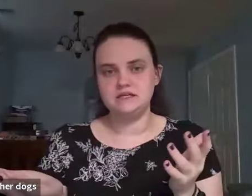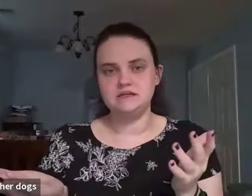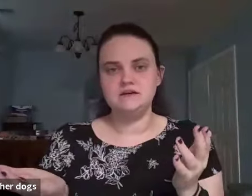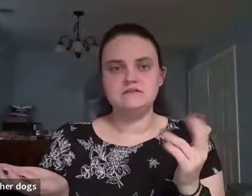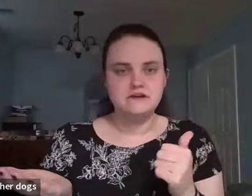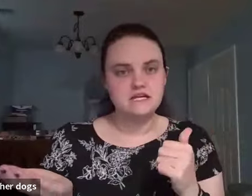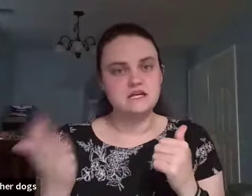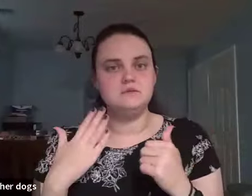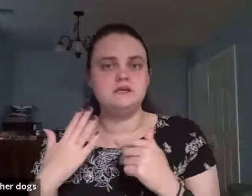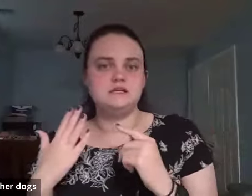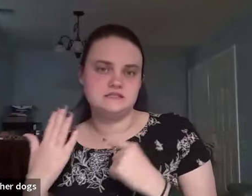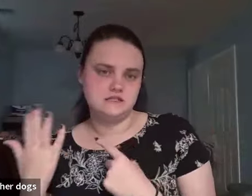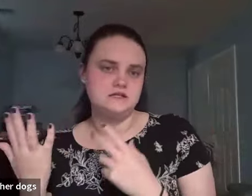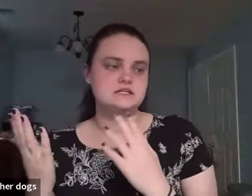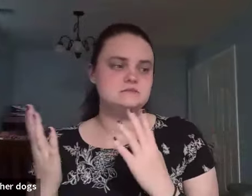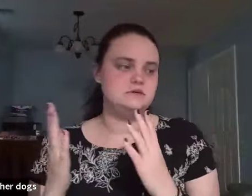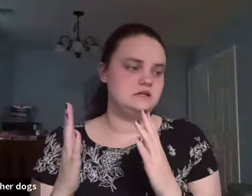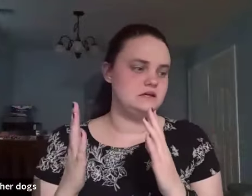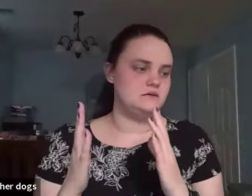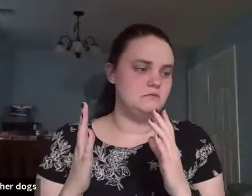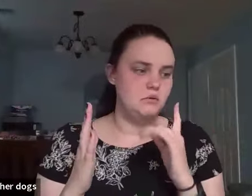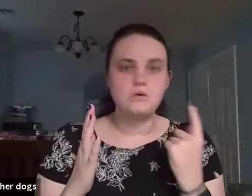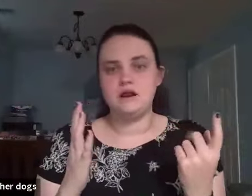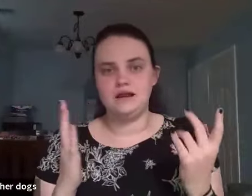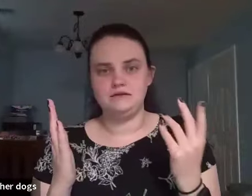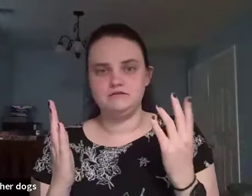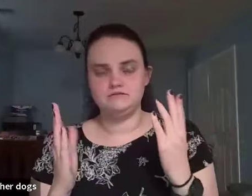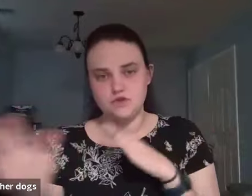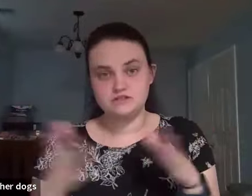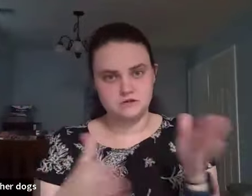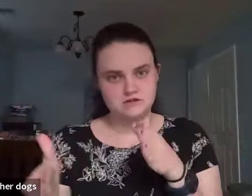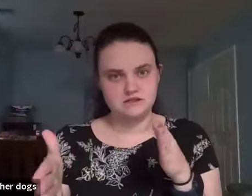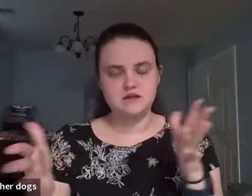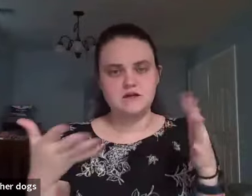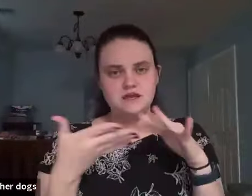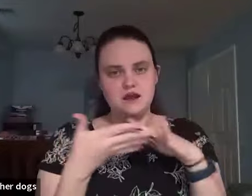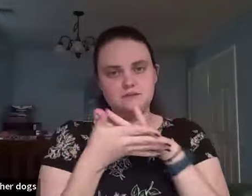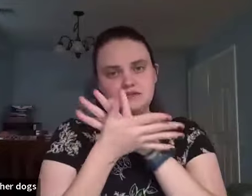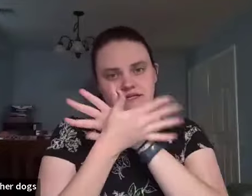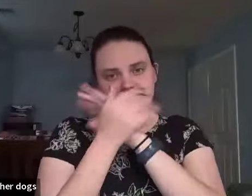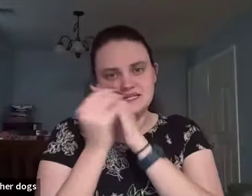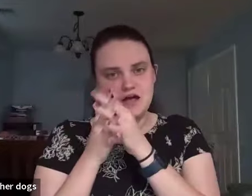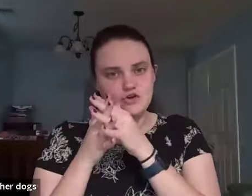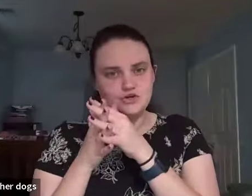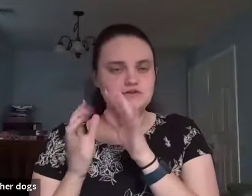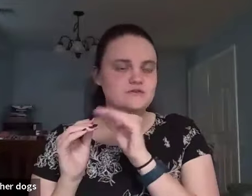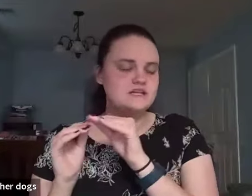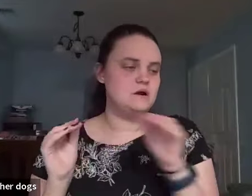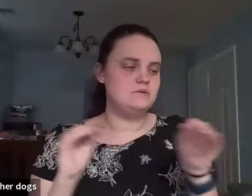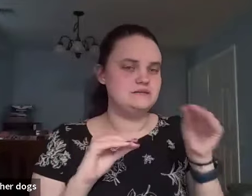being funny, being serious, being boring, those sort of things. They kind of blend together. So that's why we